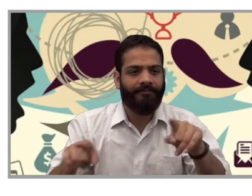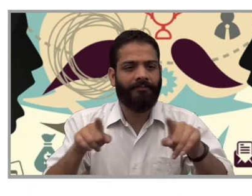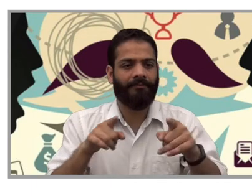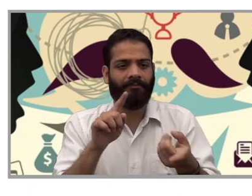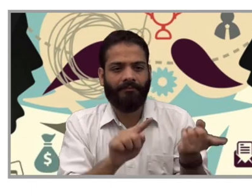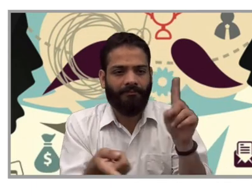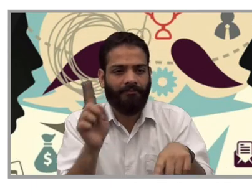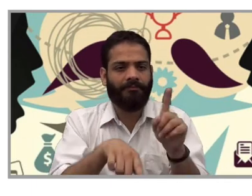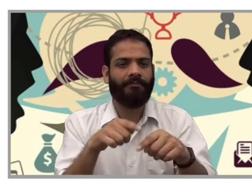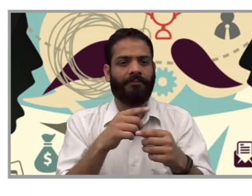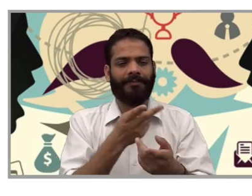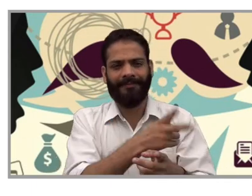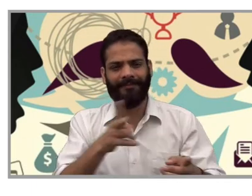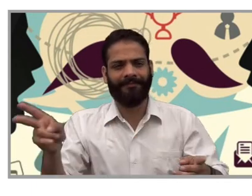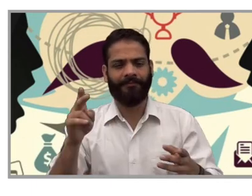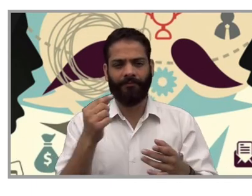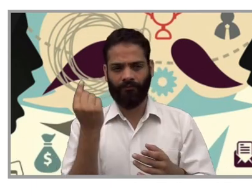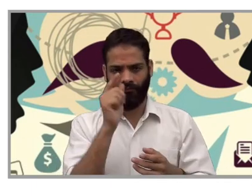used for various functions.